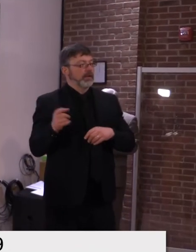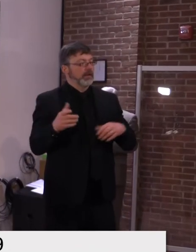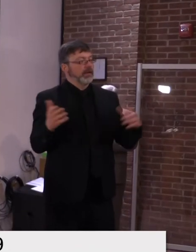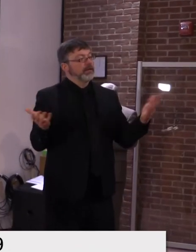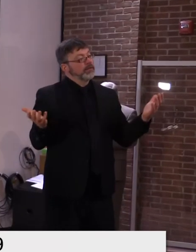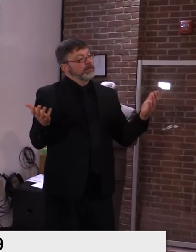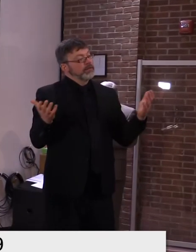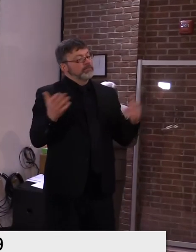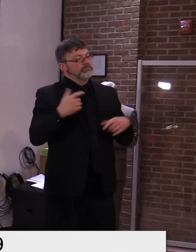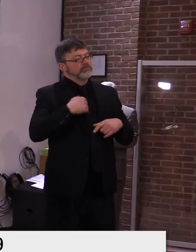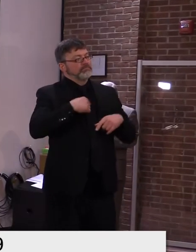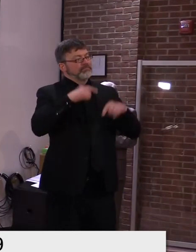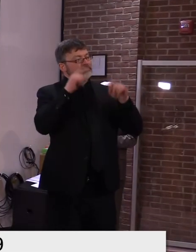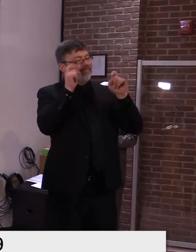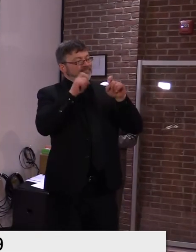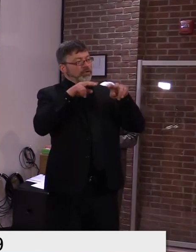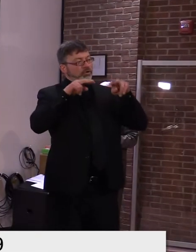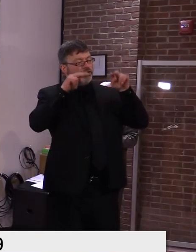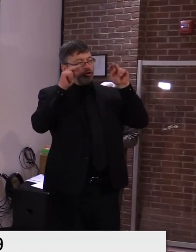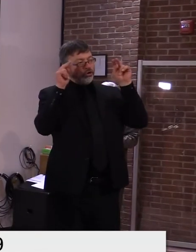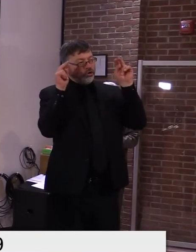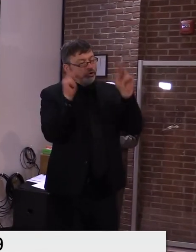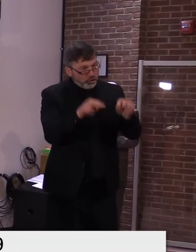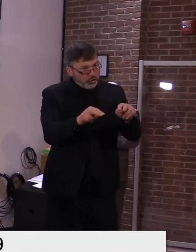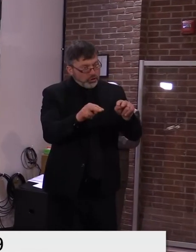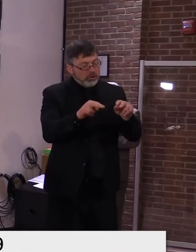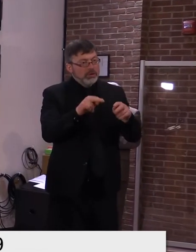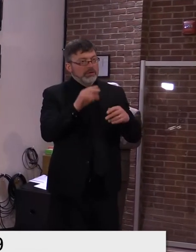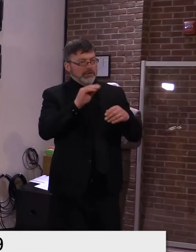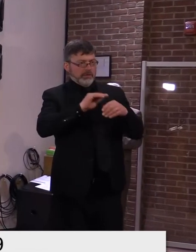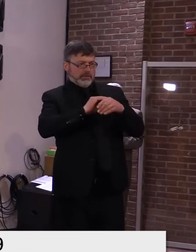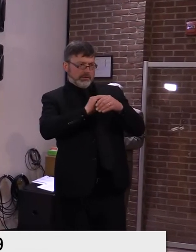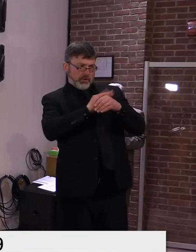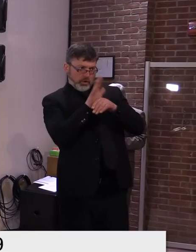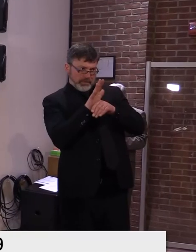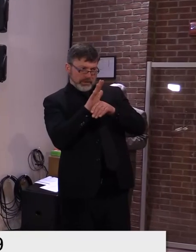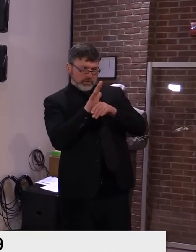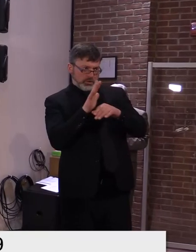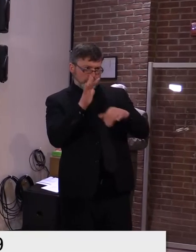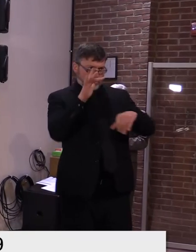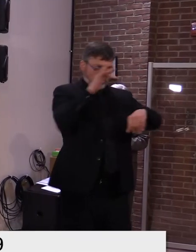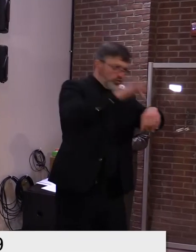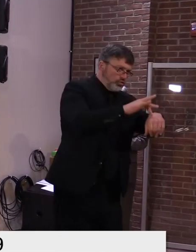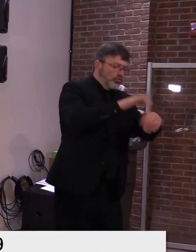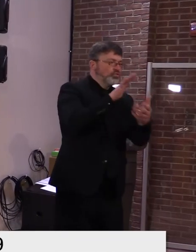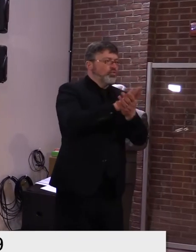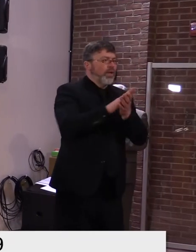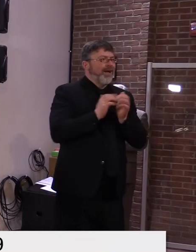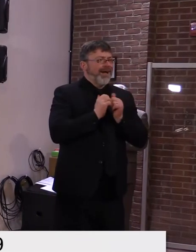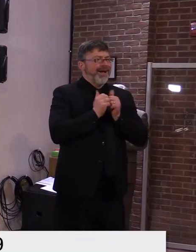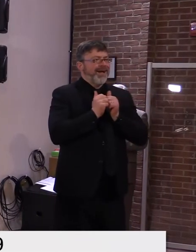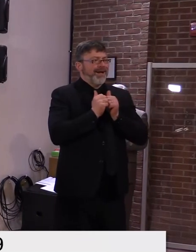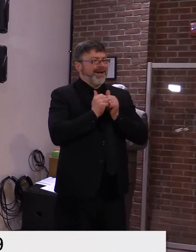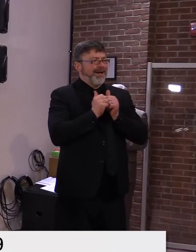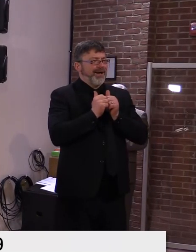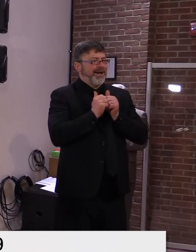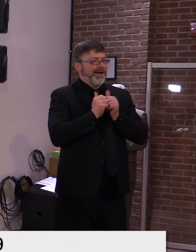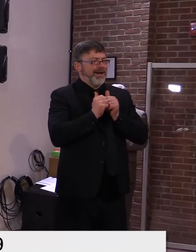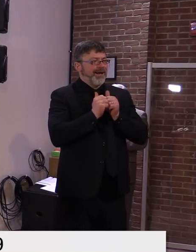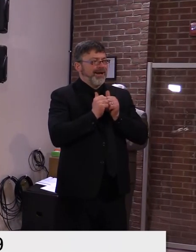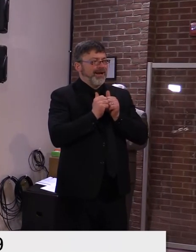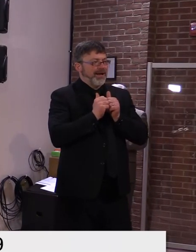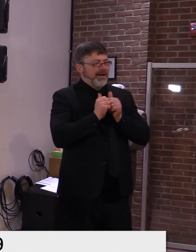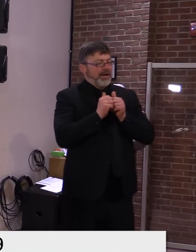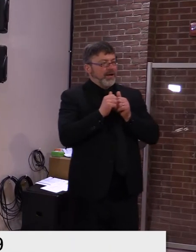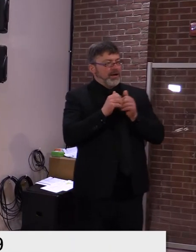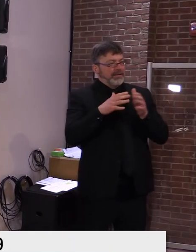into the schools from families and others. And I would advocate to the parents and those